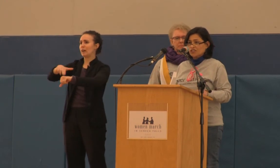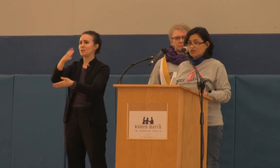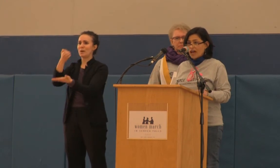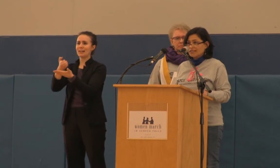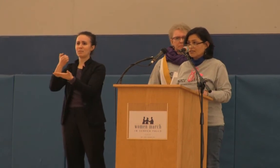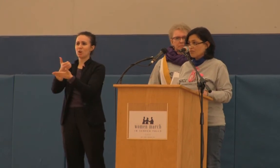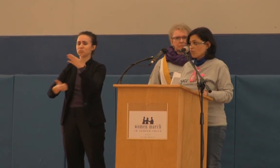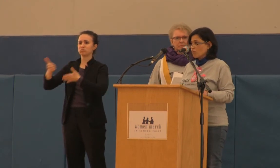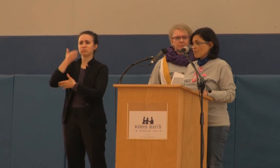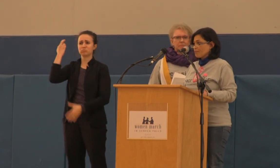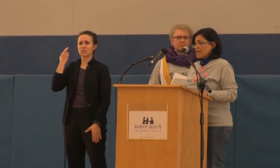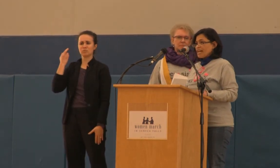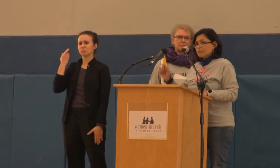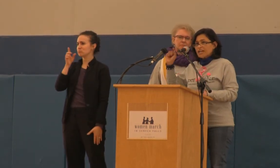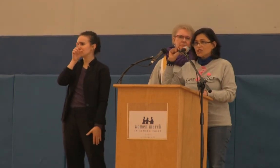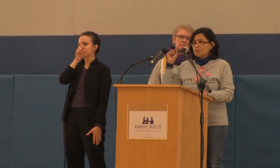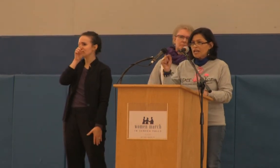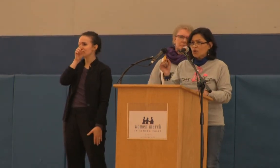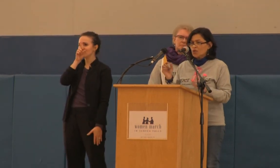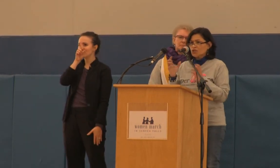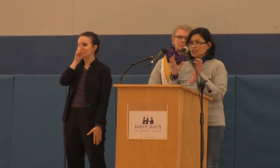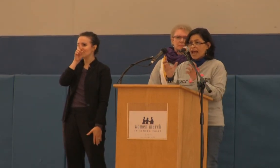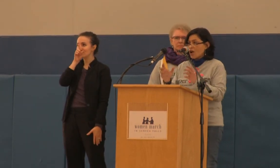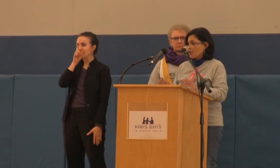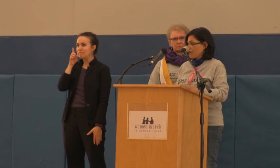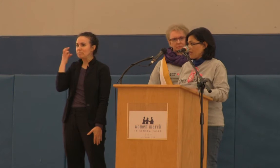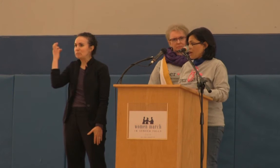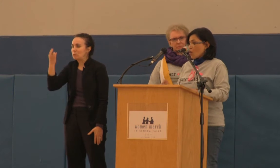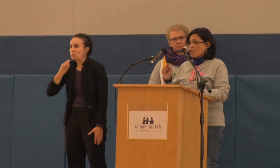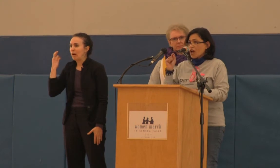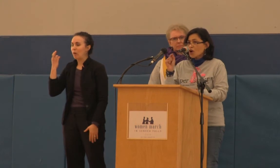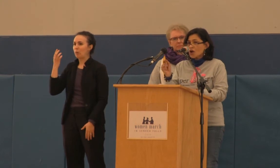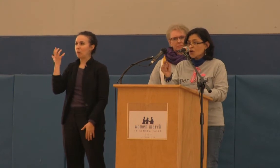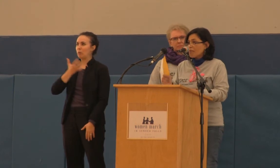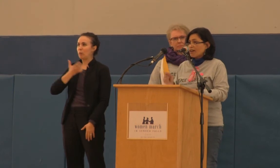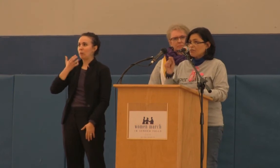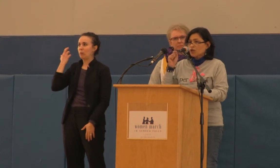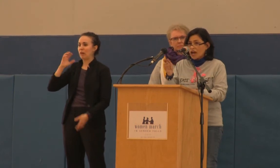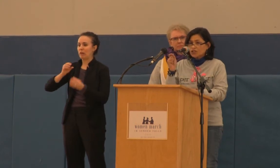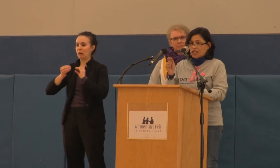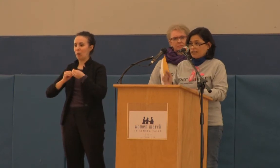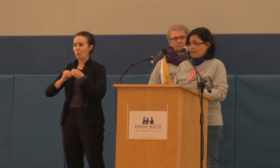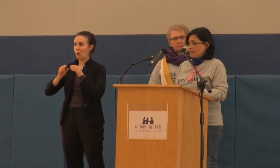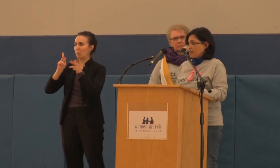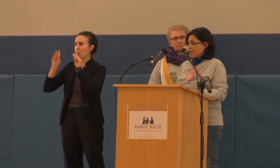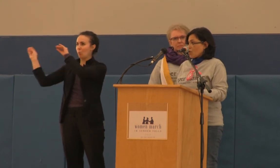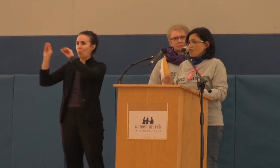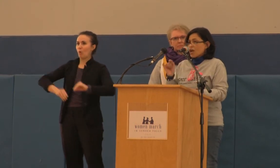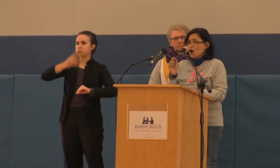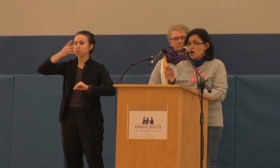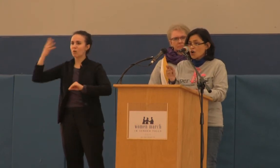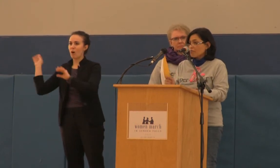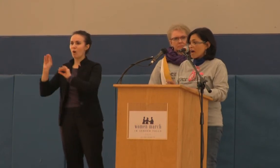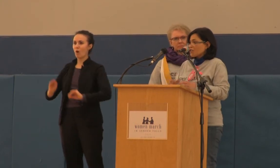economic distress. It's because people were scared when they heard about immigration,